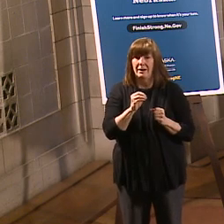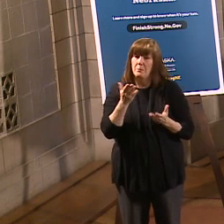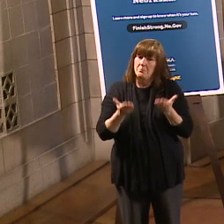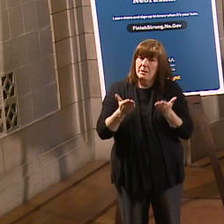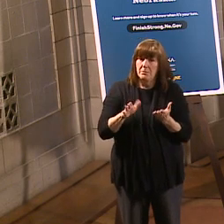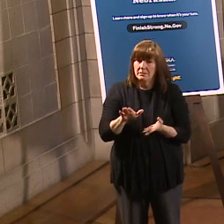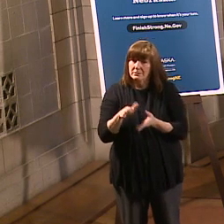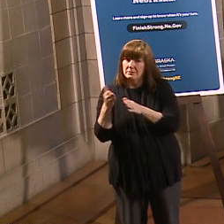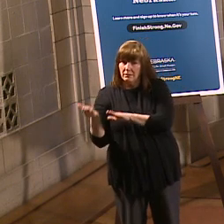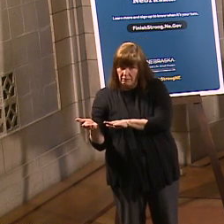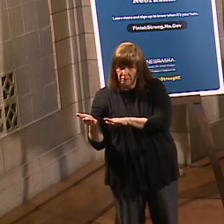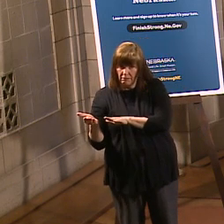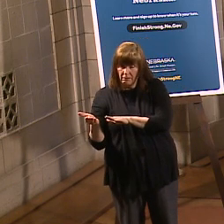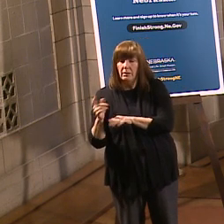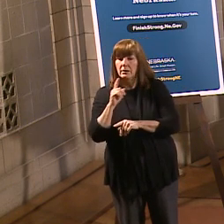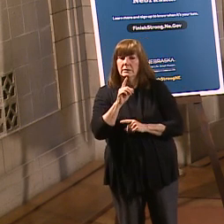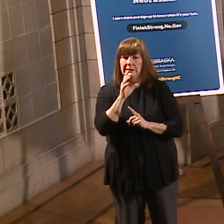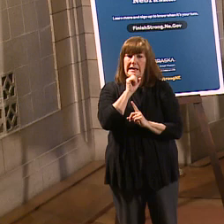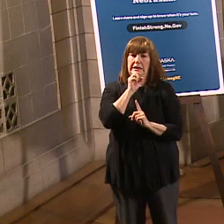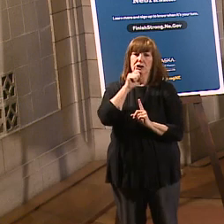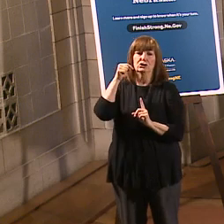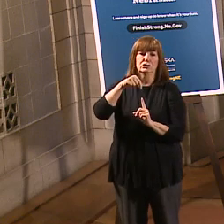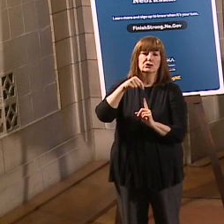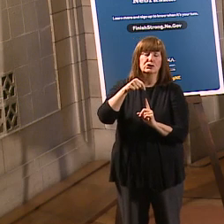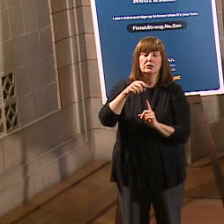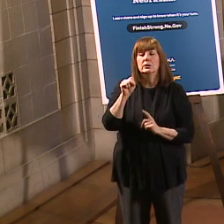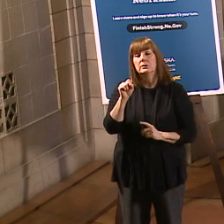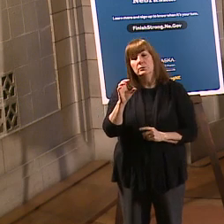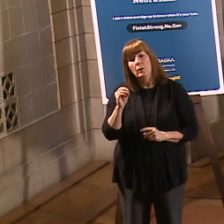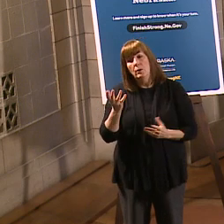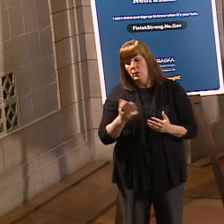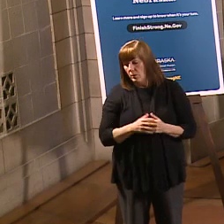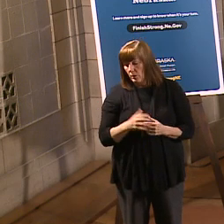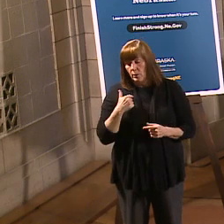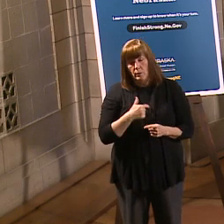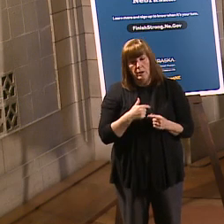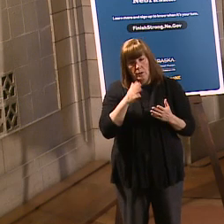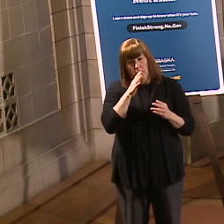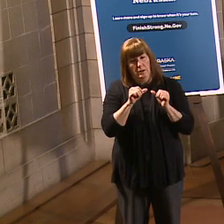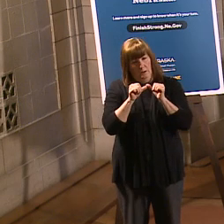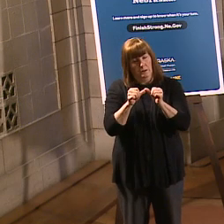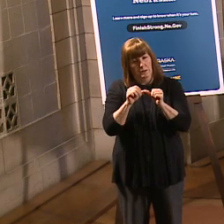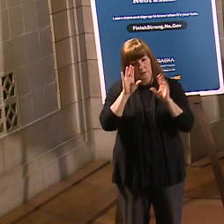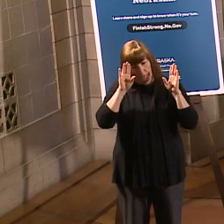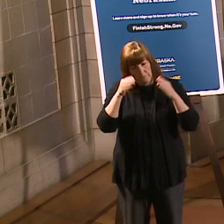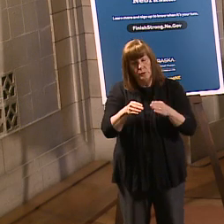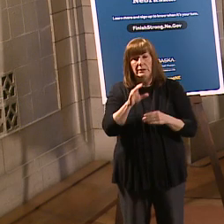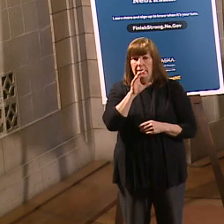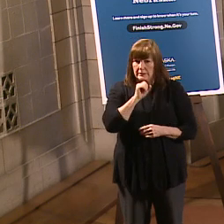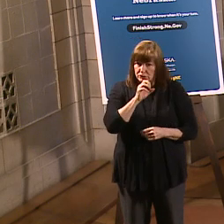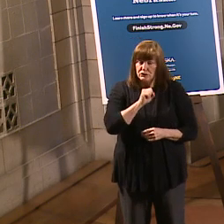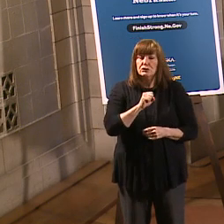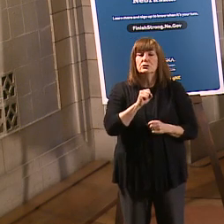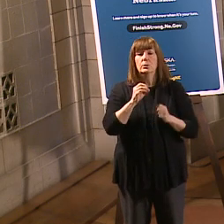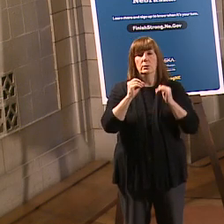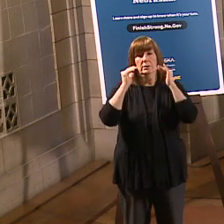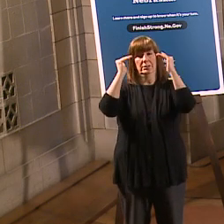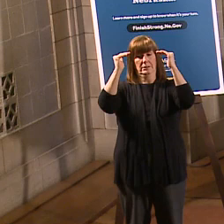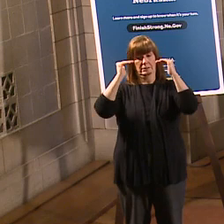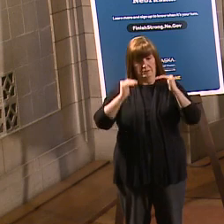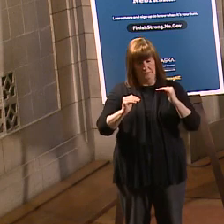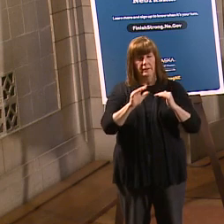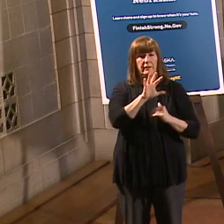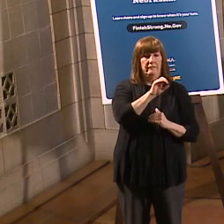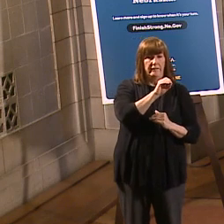from it, that mortality, is age. So we're going to continue to focus on age. The next bracket down will be